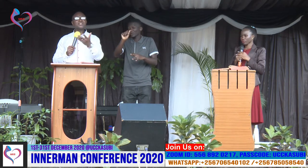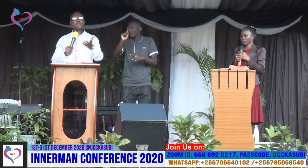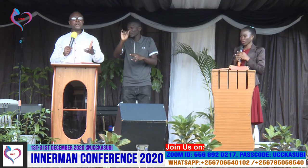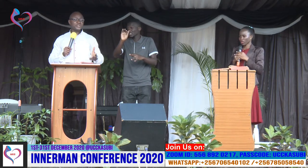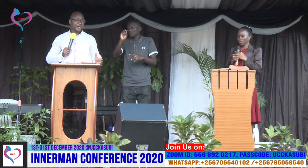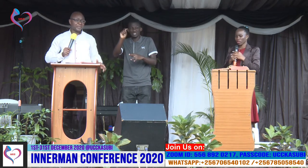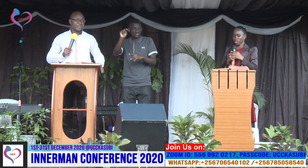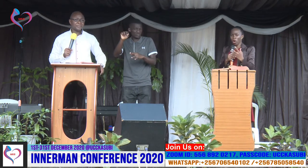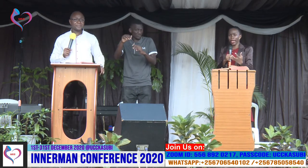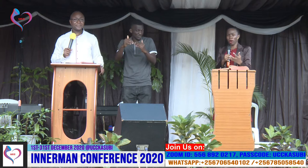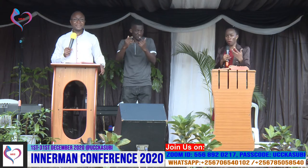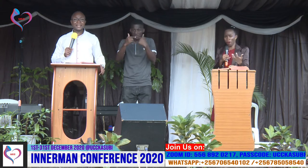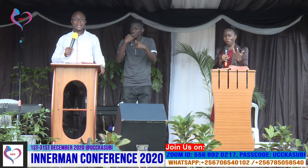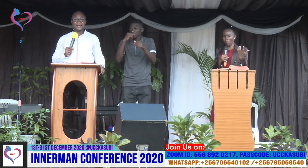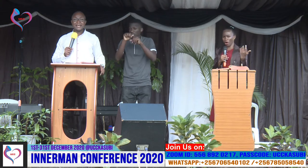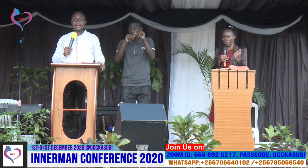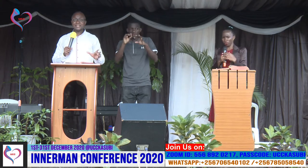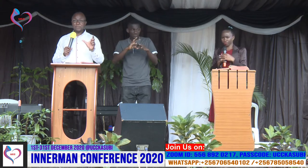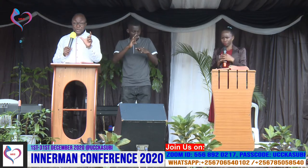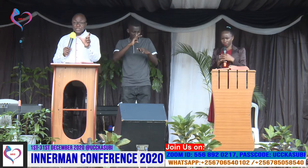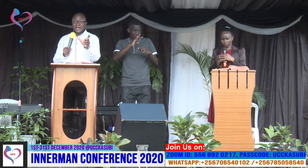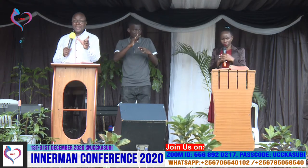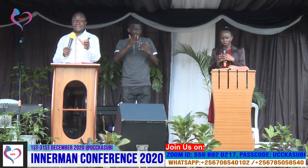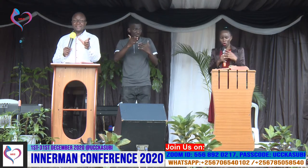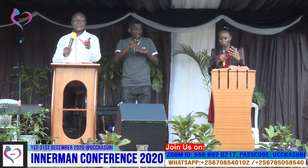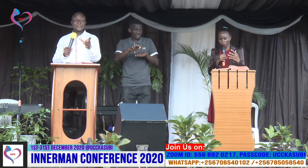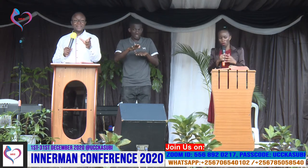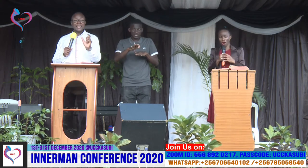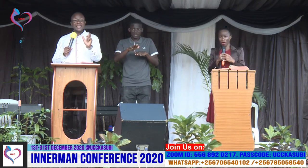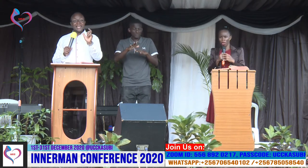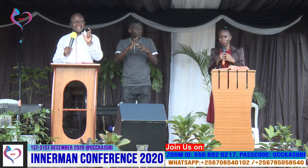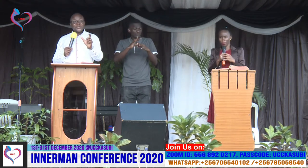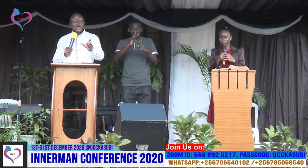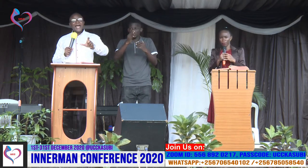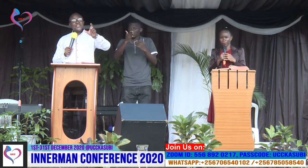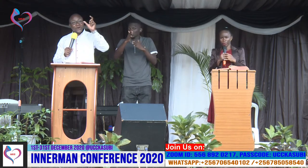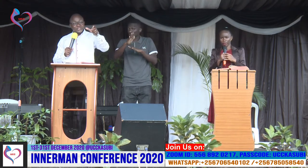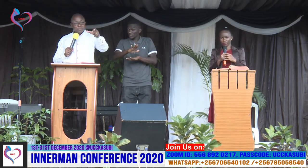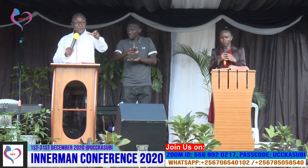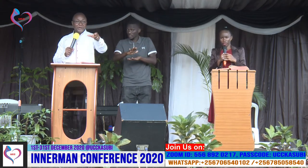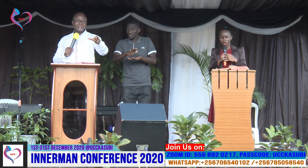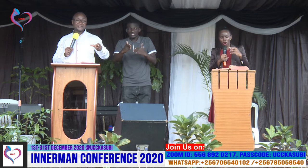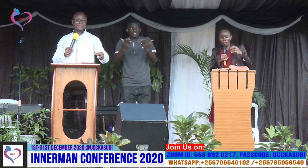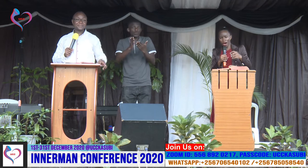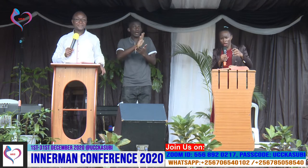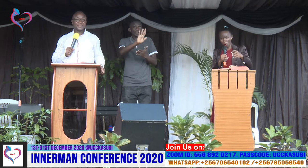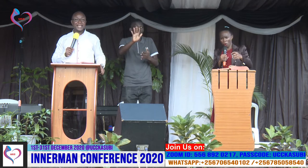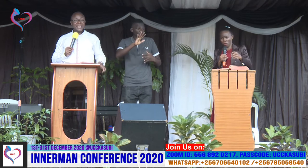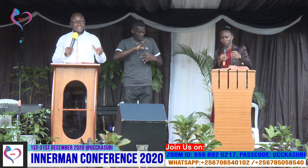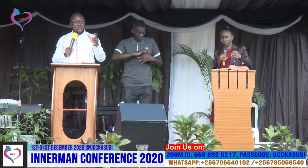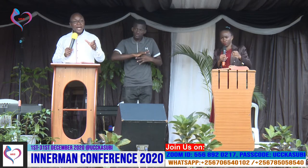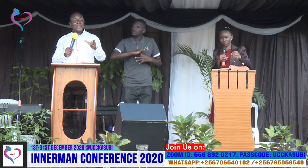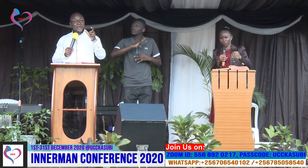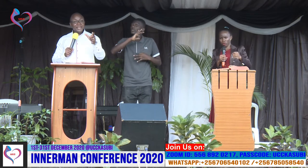talk about spiritual death. Togera kukufa kwa moyo. Spiritual death. Okufa kwa moyo. Is where your spirit. Omoyo